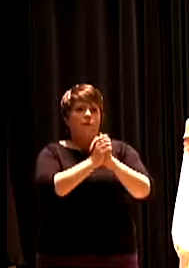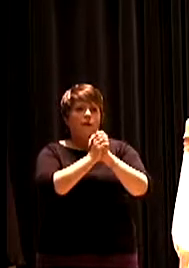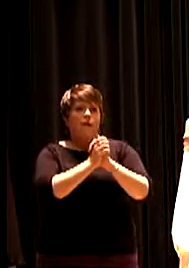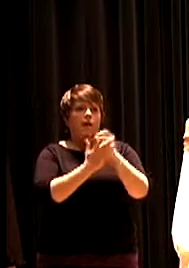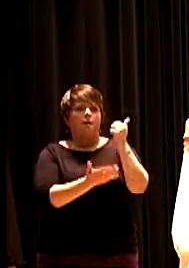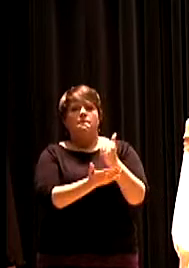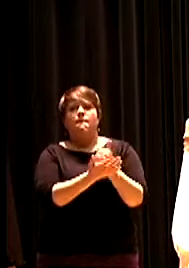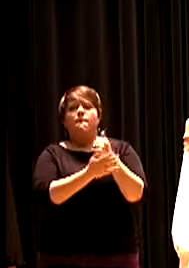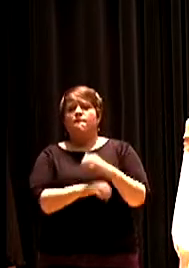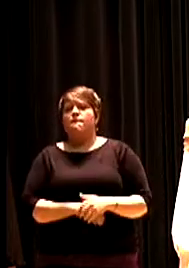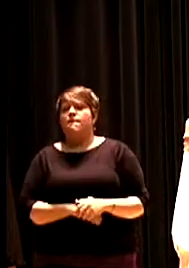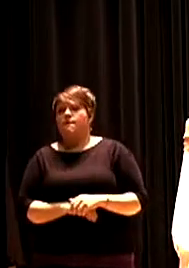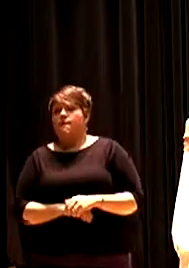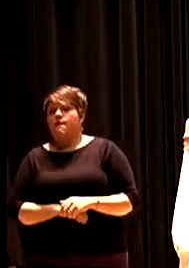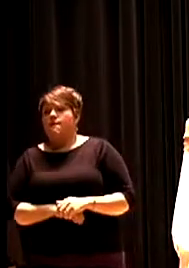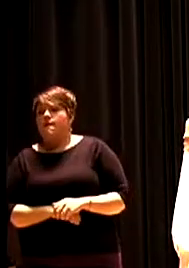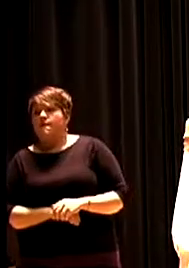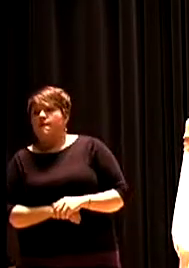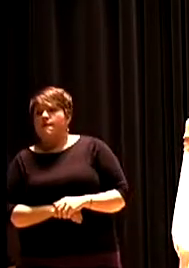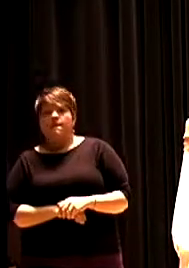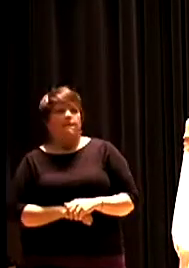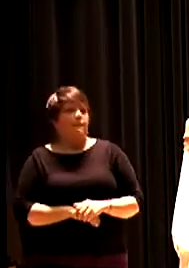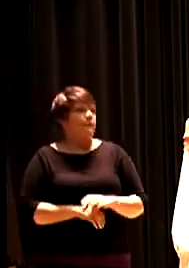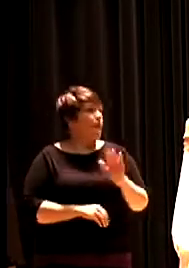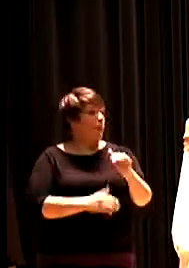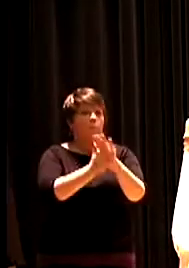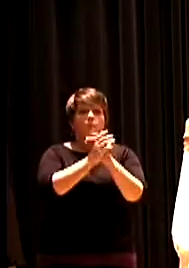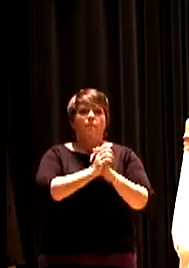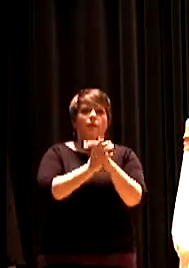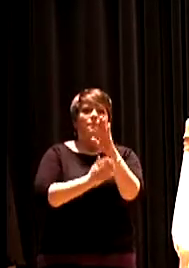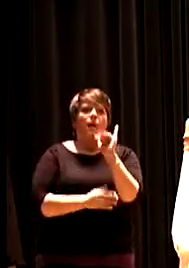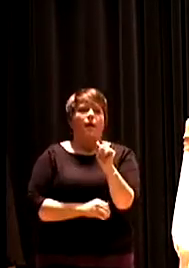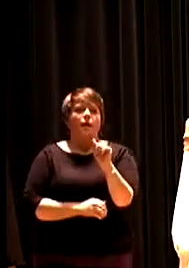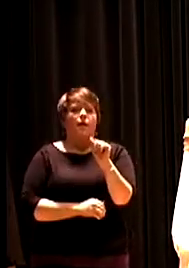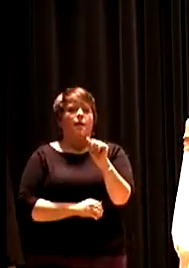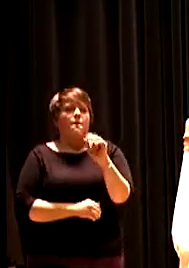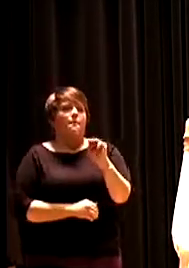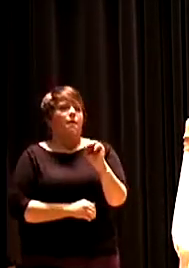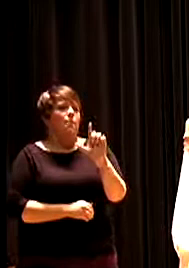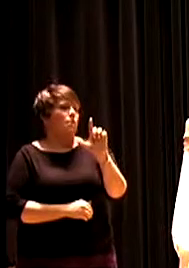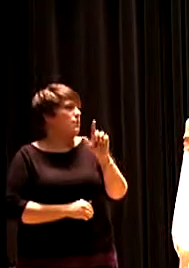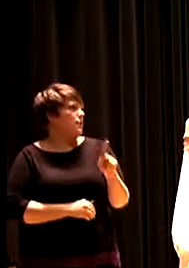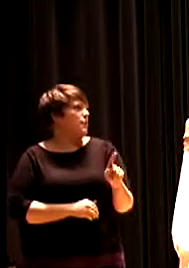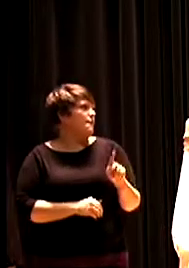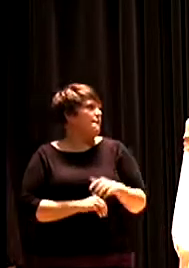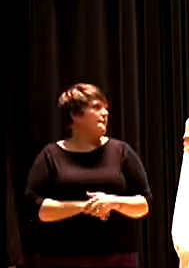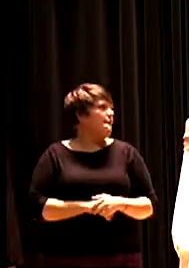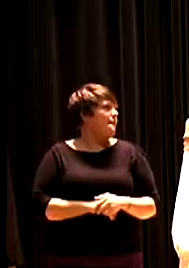Amen. That was a prayer by Martin Luther King.